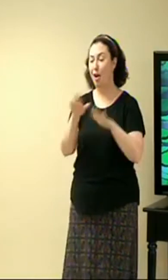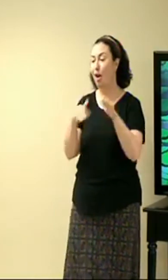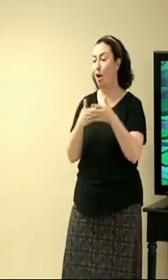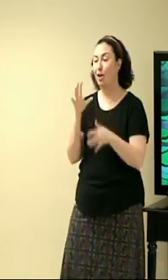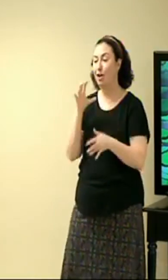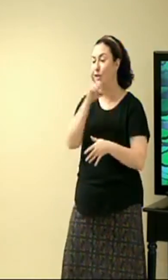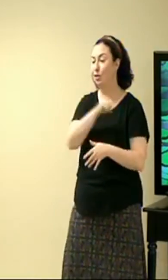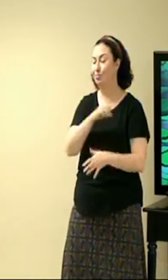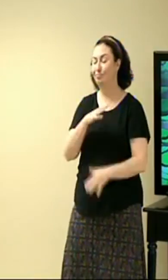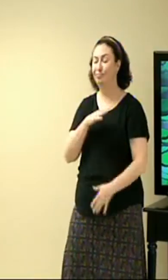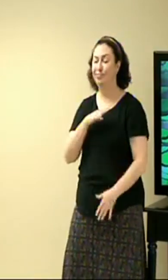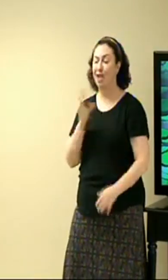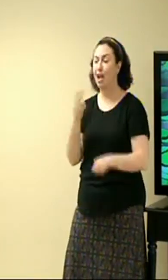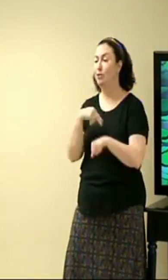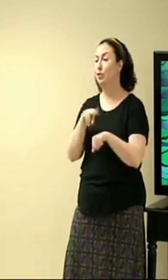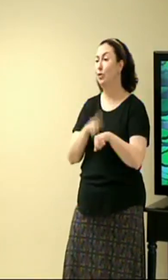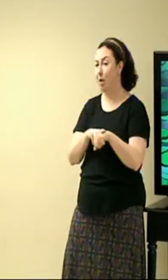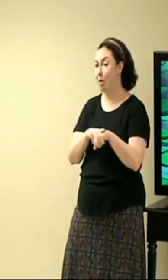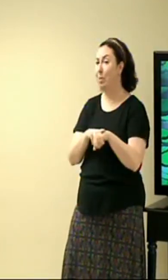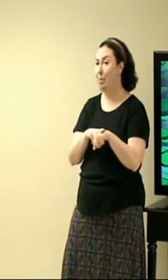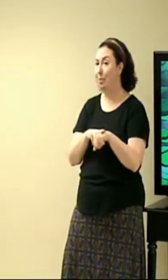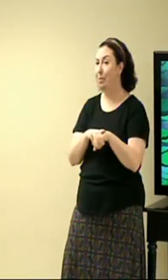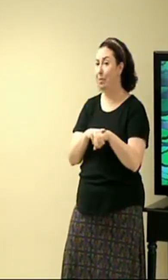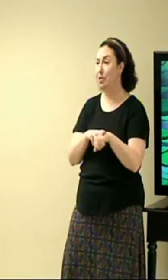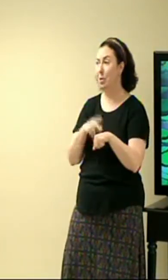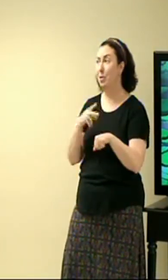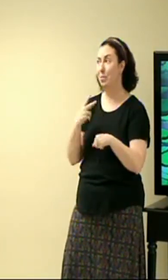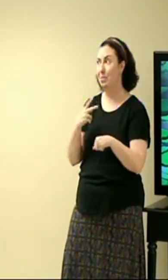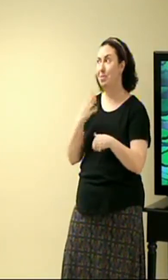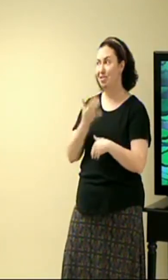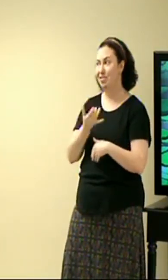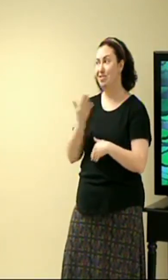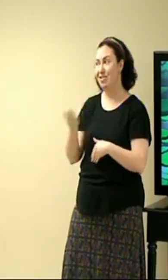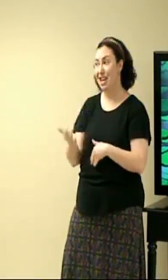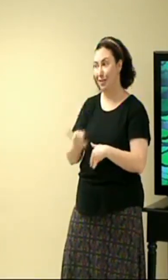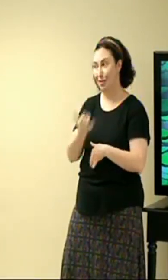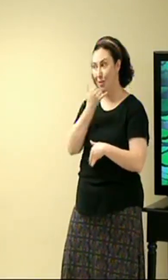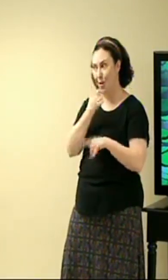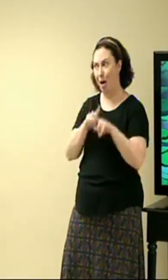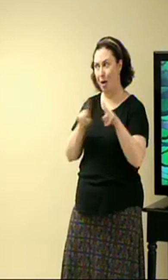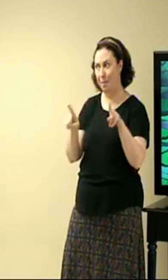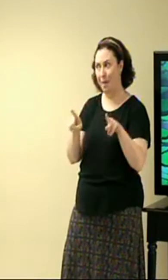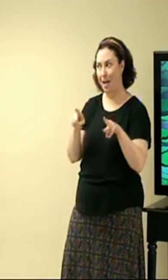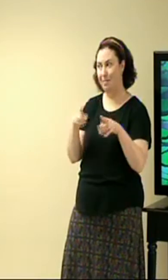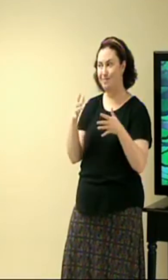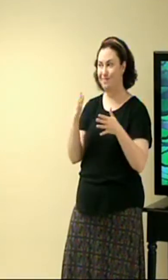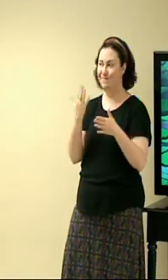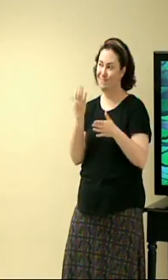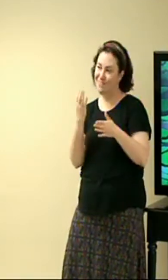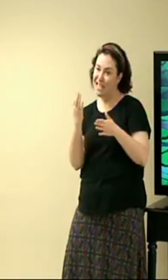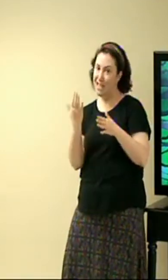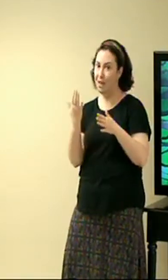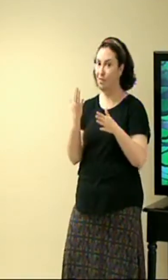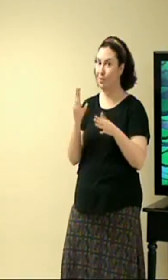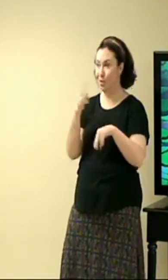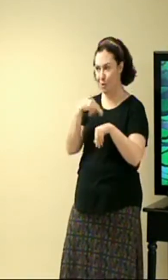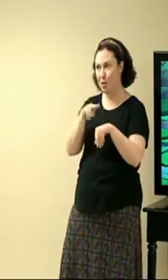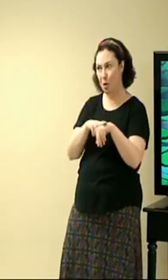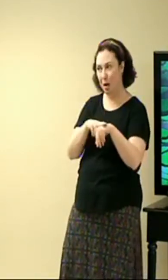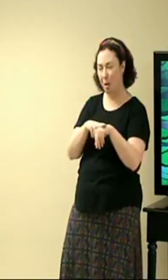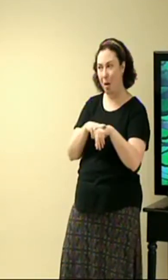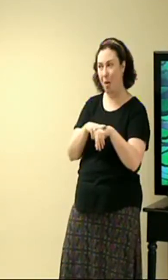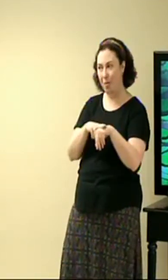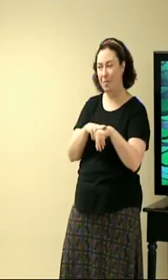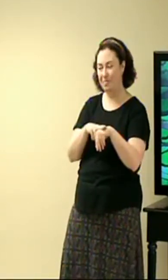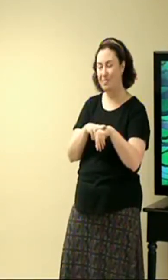are those that seem normal to us. So friends, I just want to talk about one table that I believe God would flip over